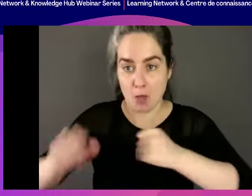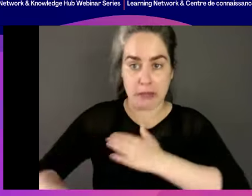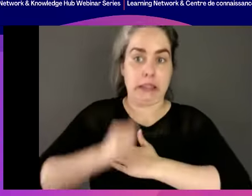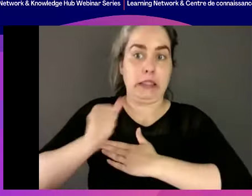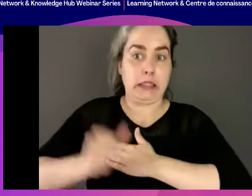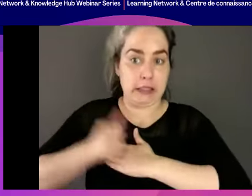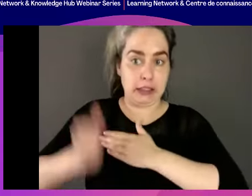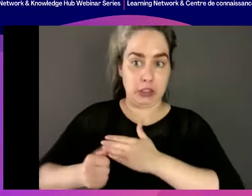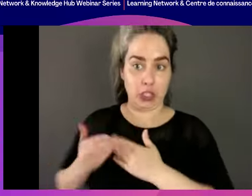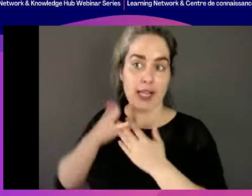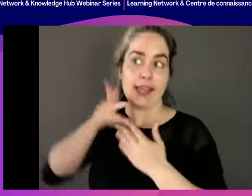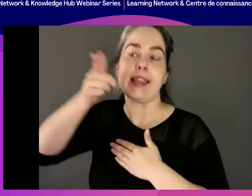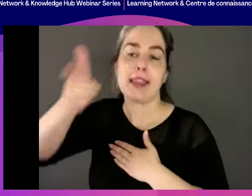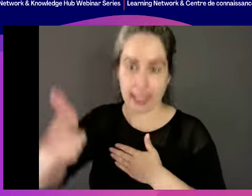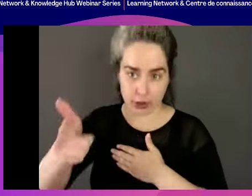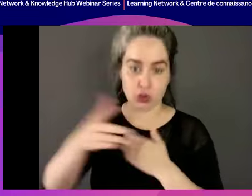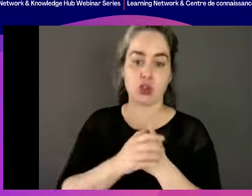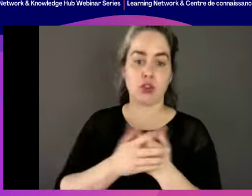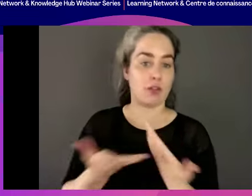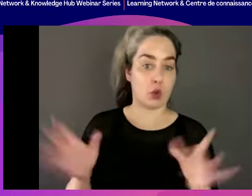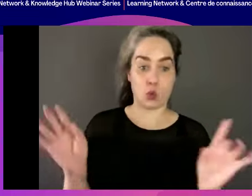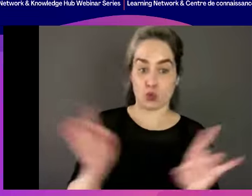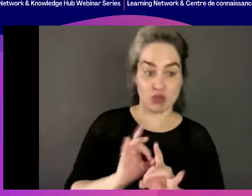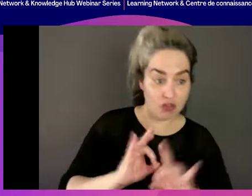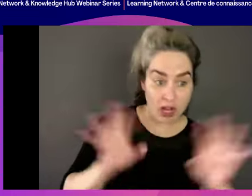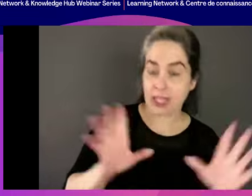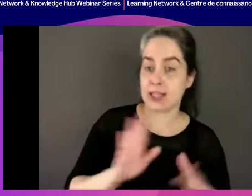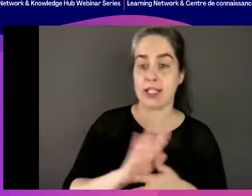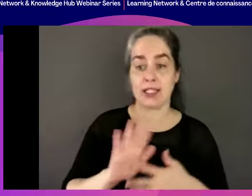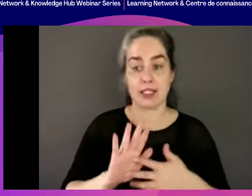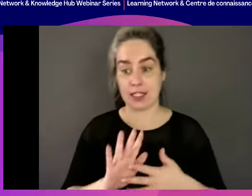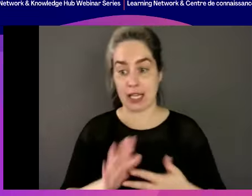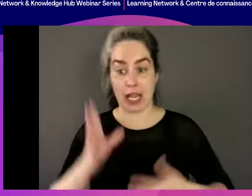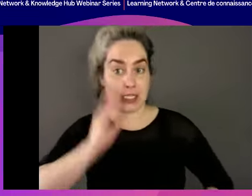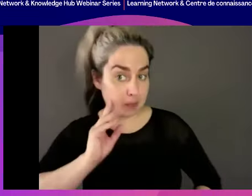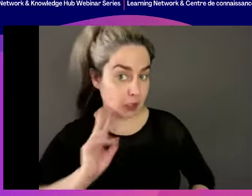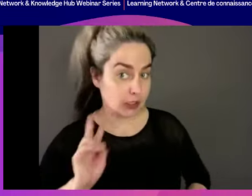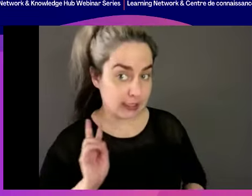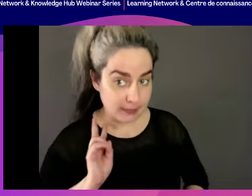outcomes, including risk for violence perpetration and victimization.